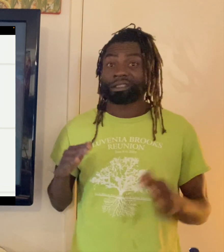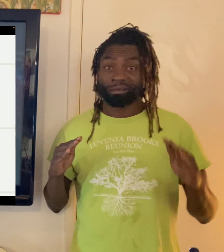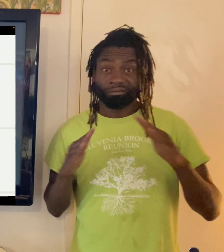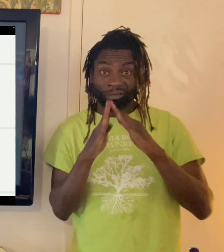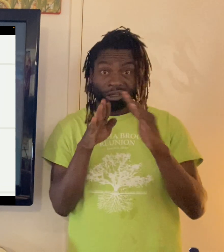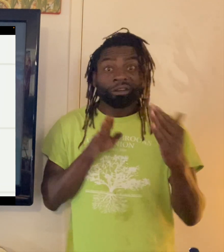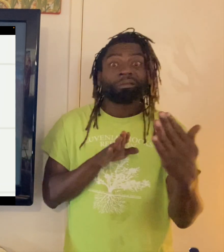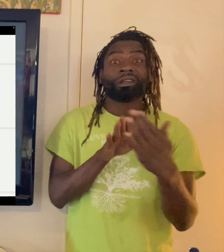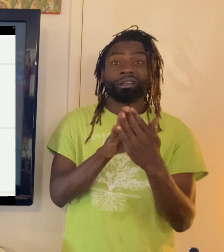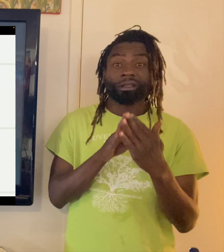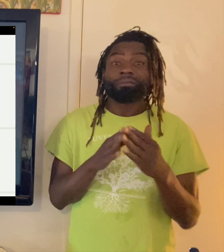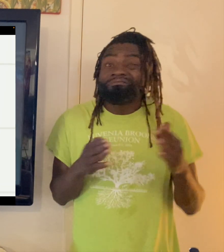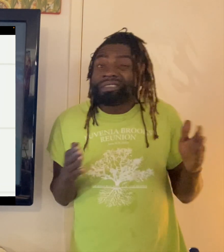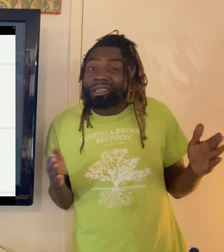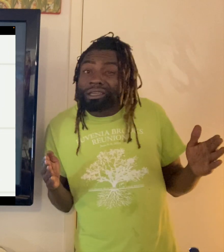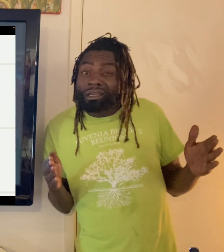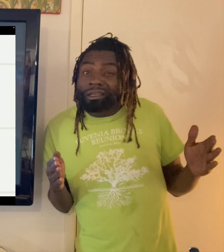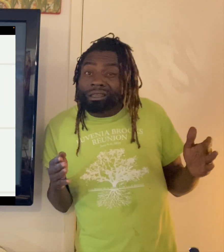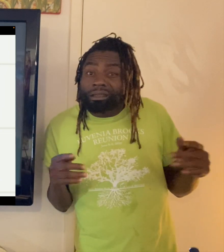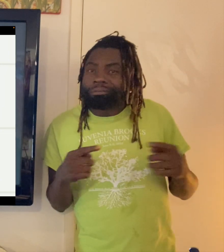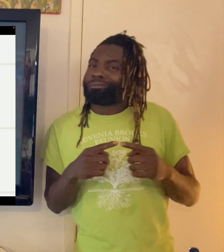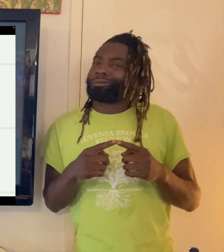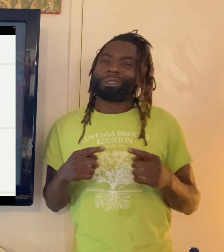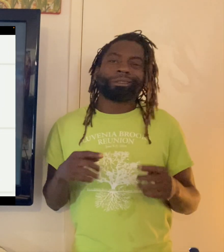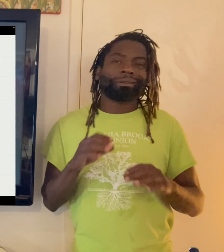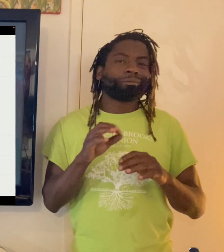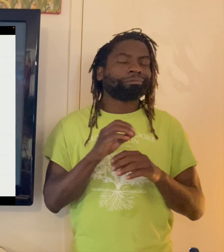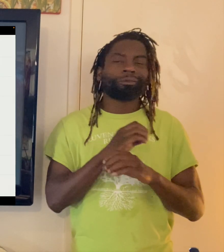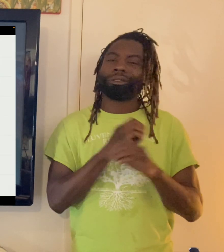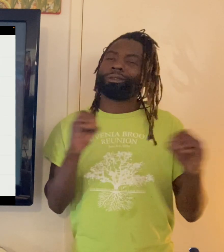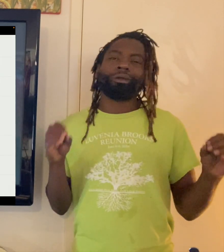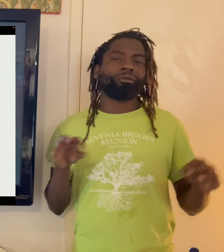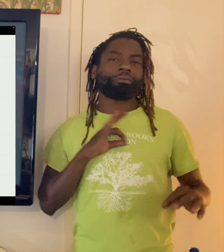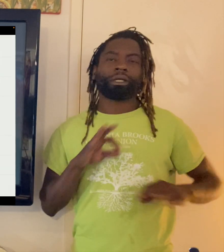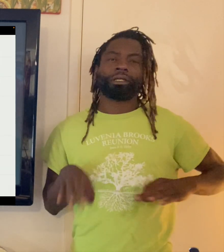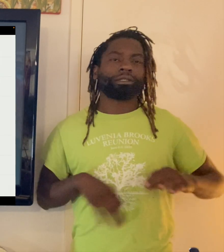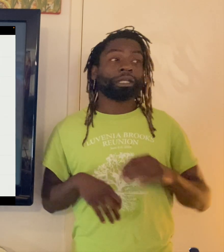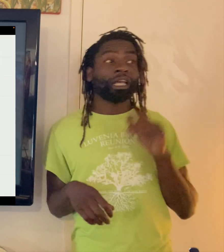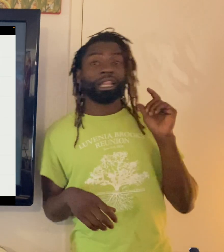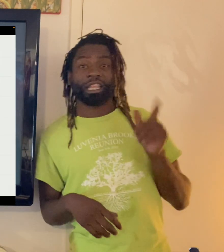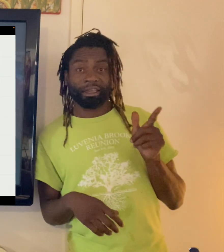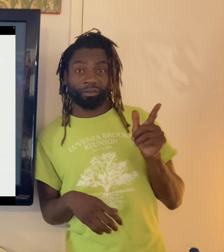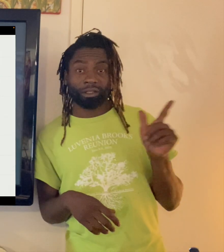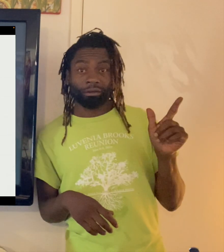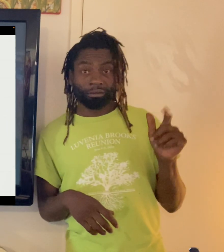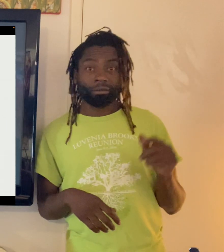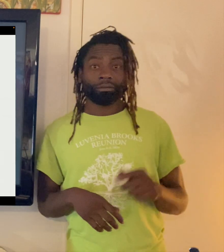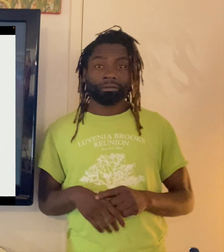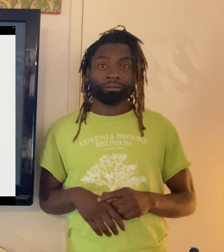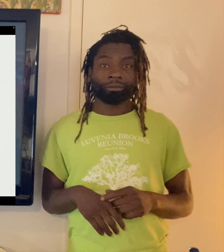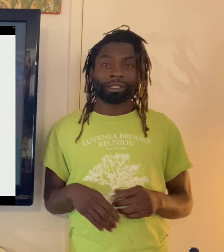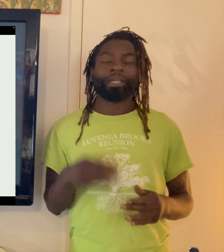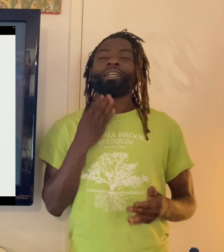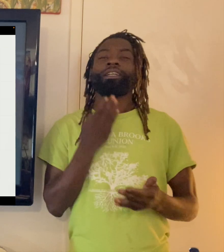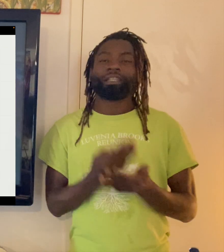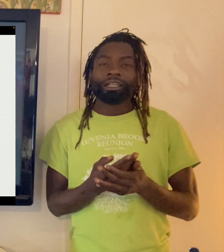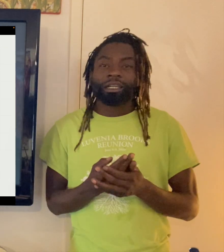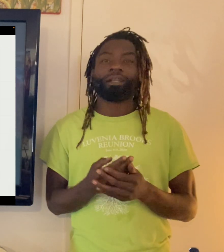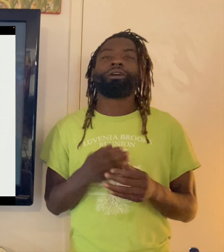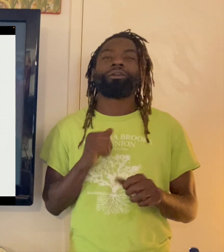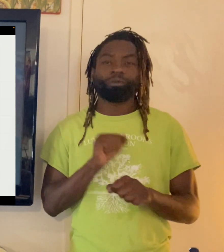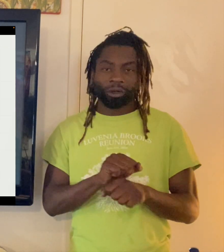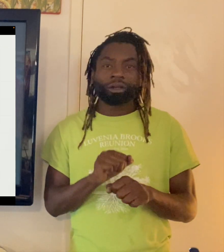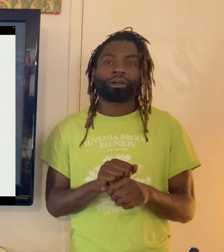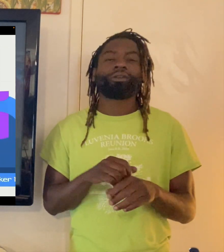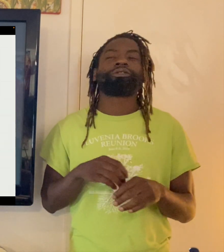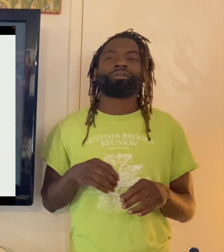big, but it doesn't have a spot. Left side! Oh, great job sorting, everybody. Okay,